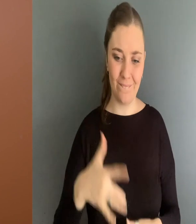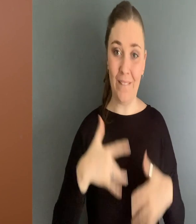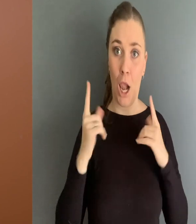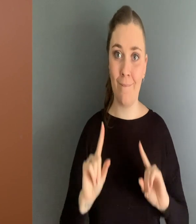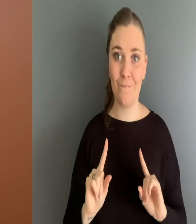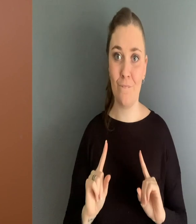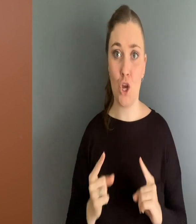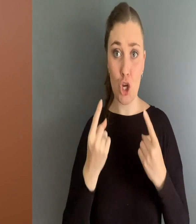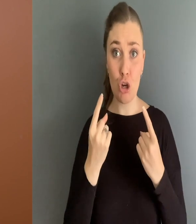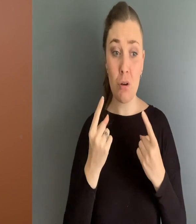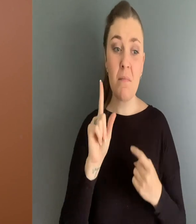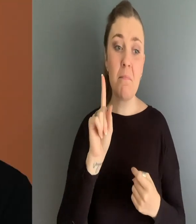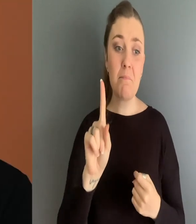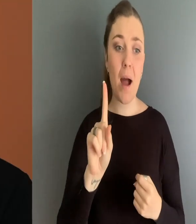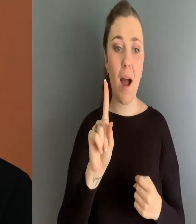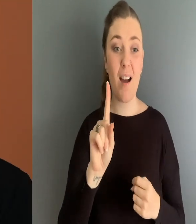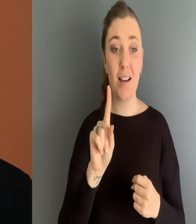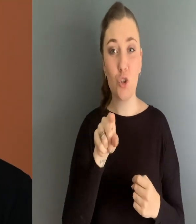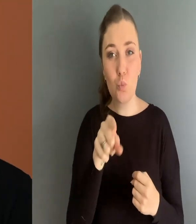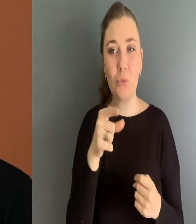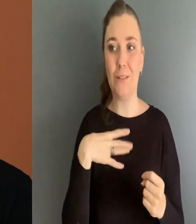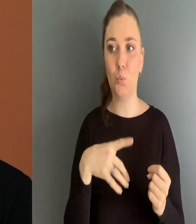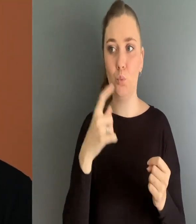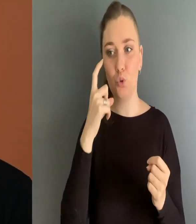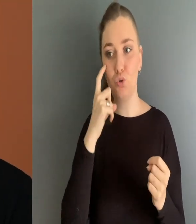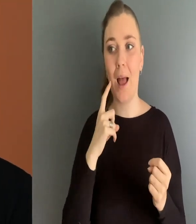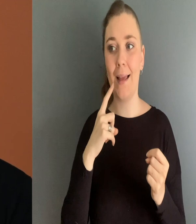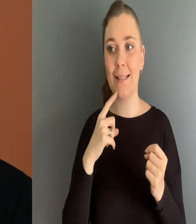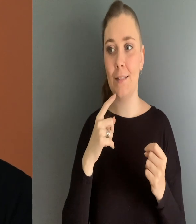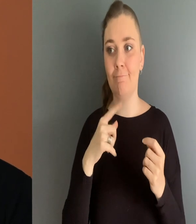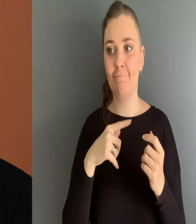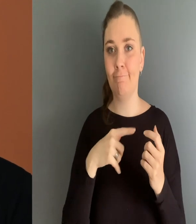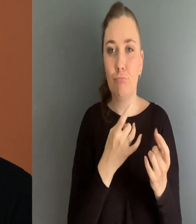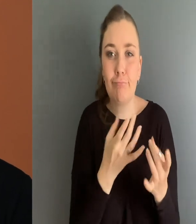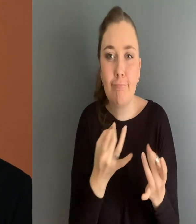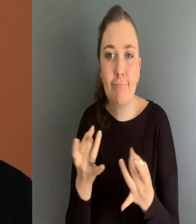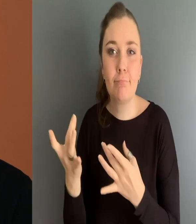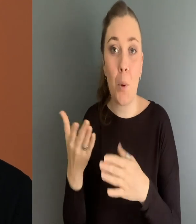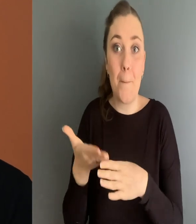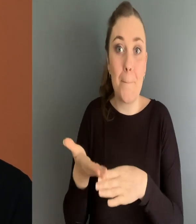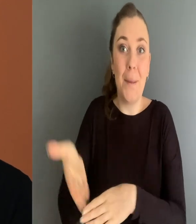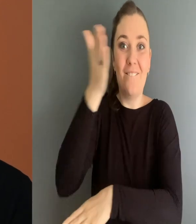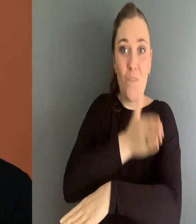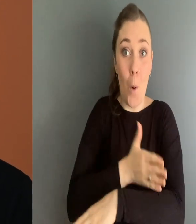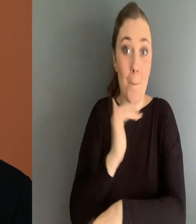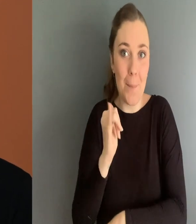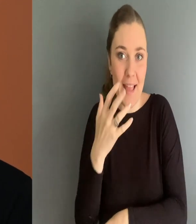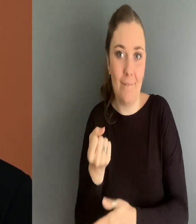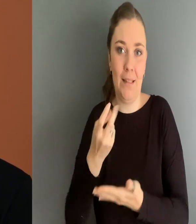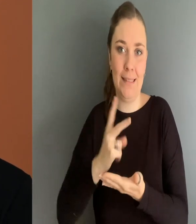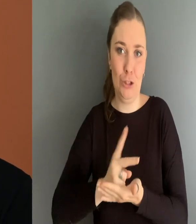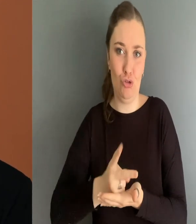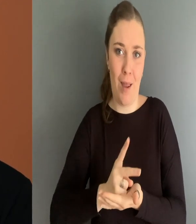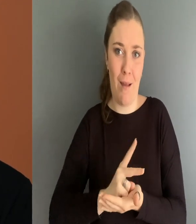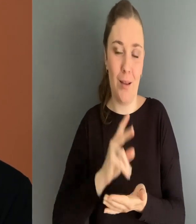at first but then you have to try and prepare before you might have the seizure